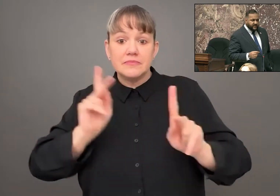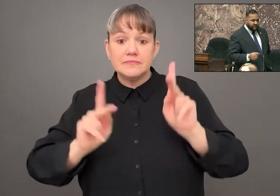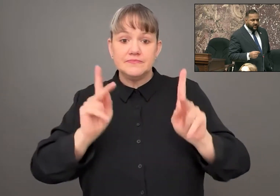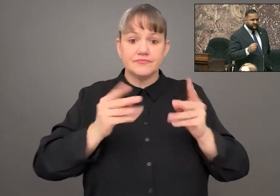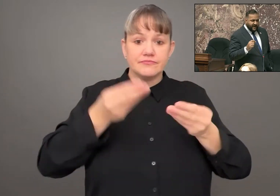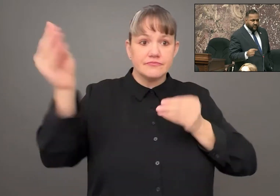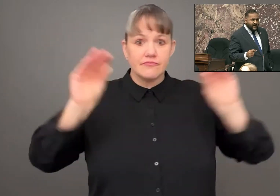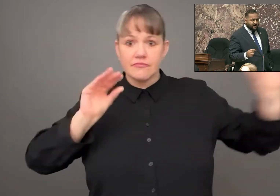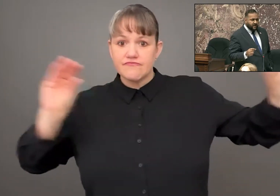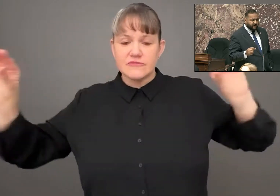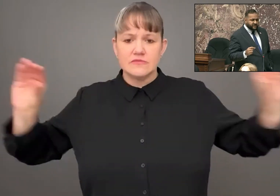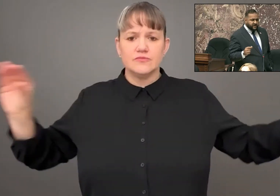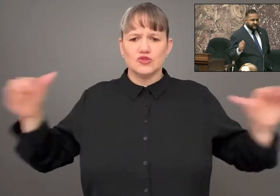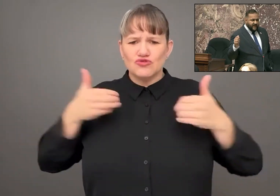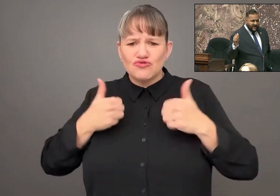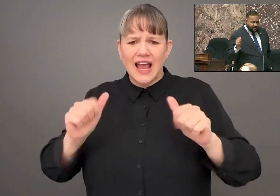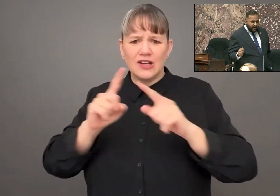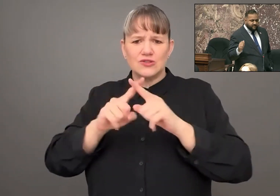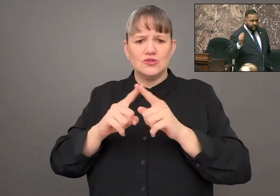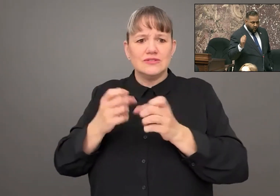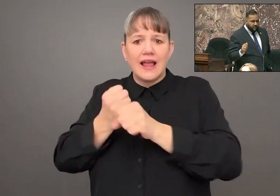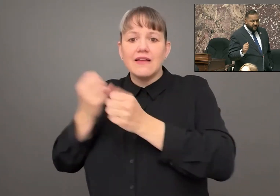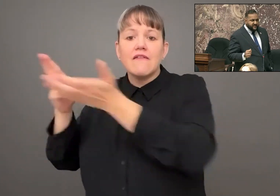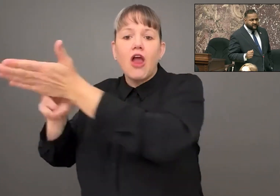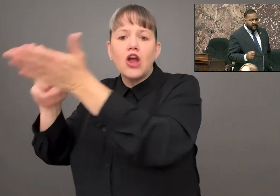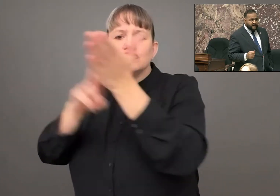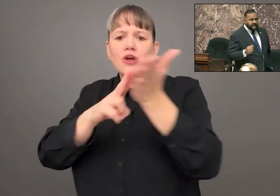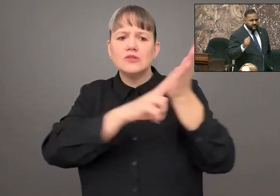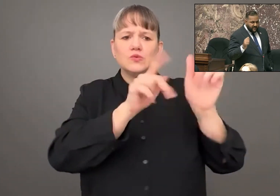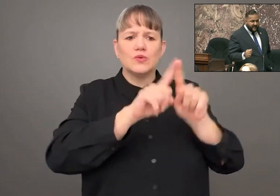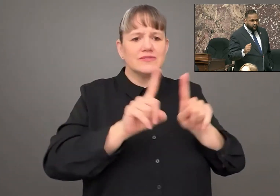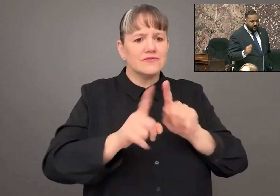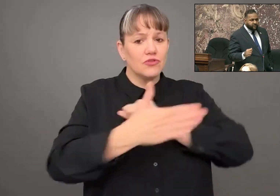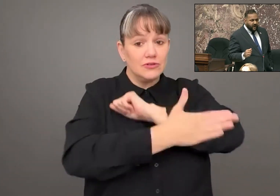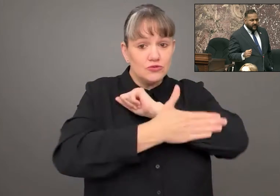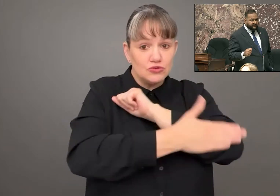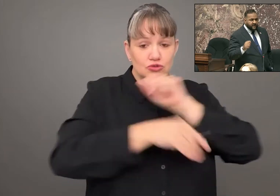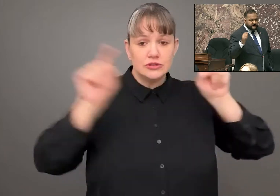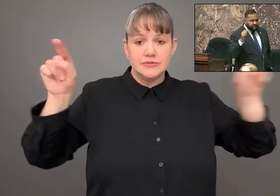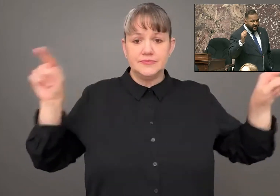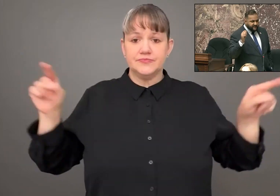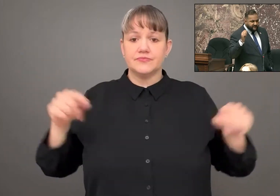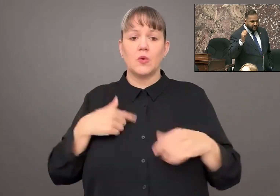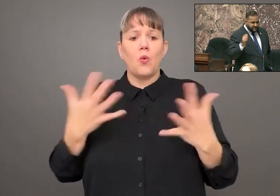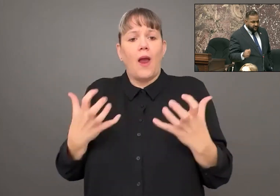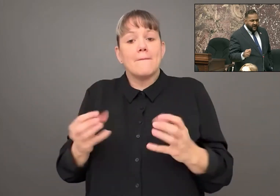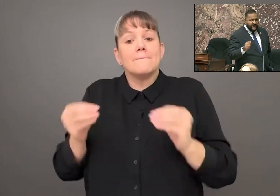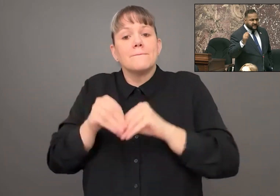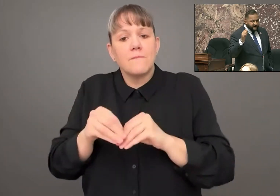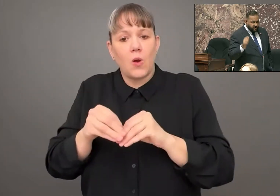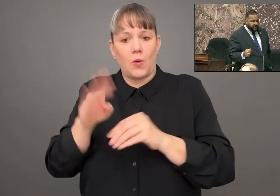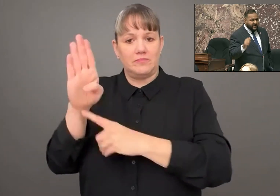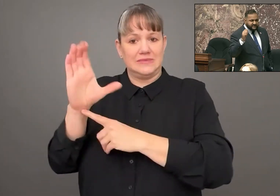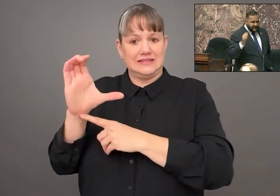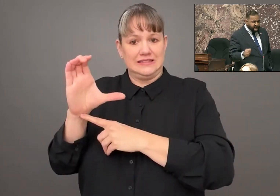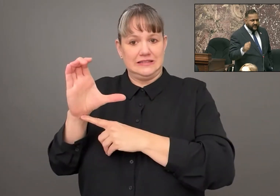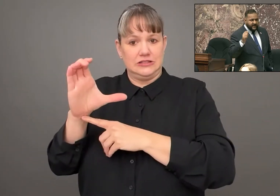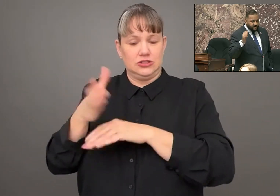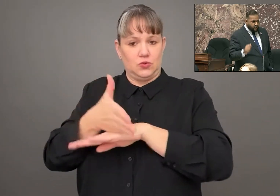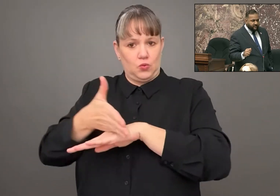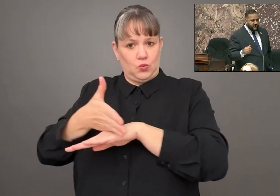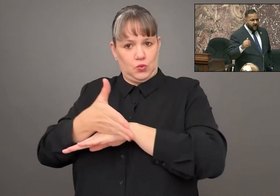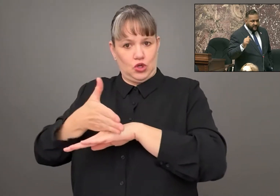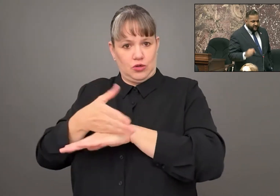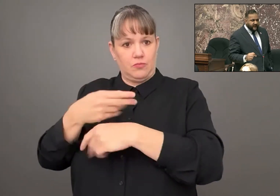that we can increase value-added opportunities and get more BC-made wood products to places like Japan, to Korea, to India